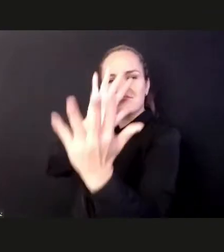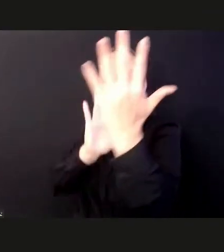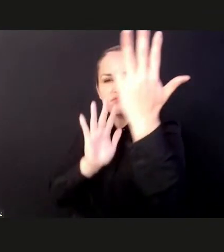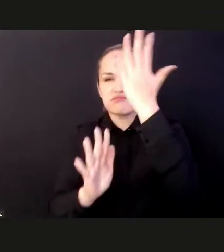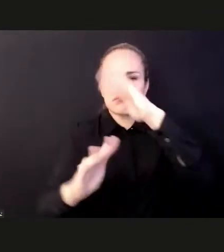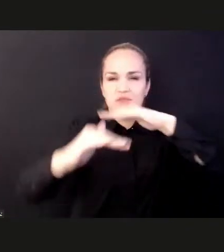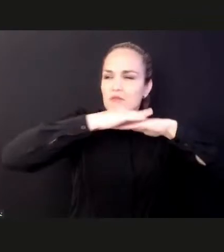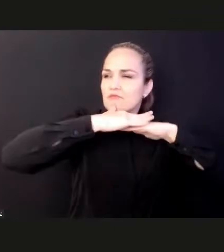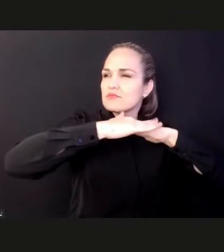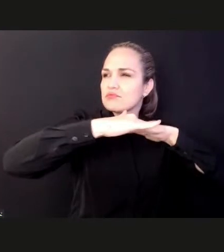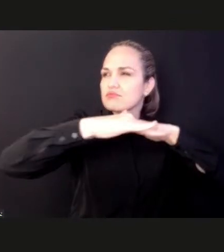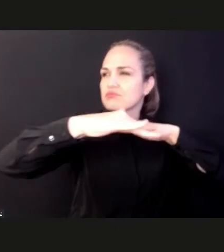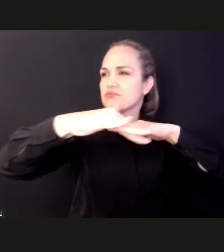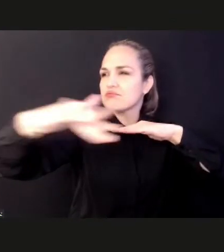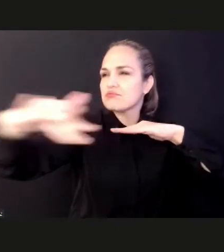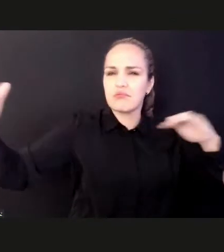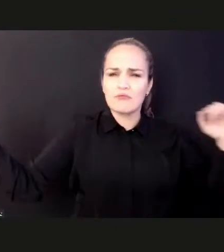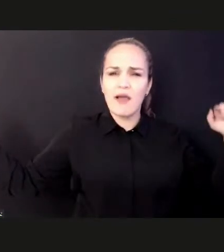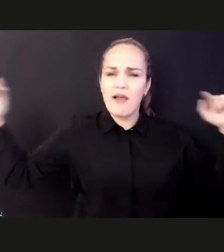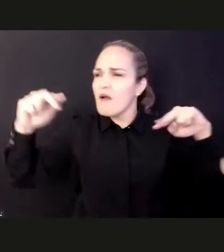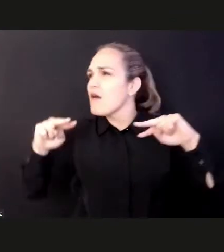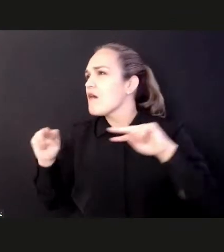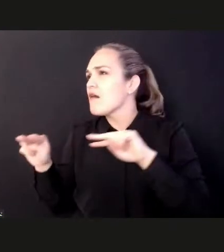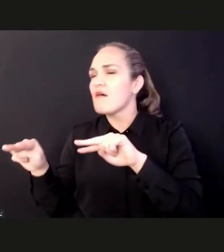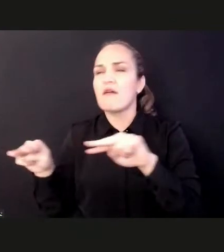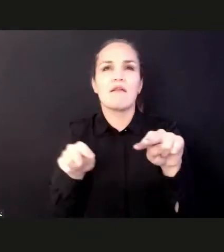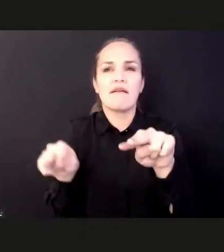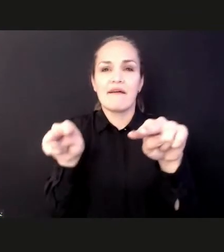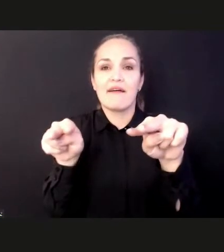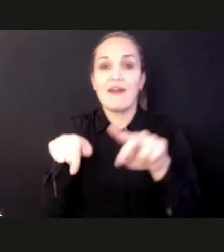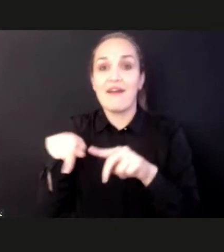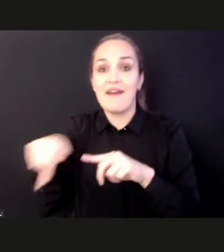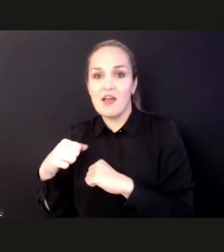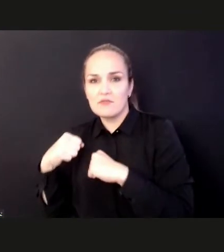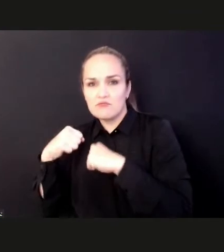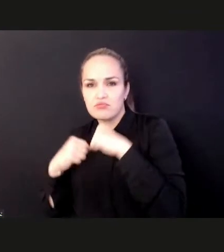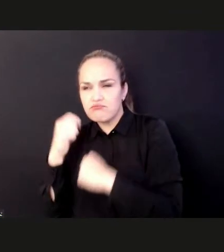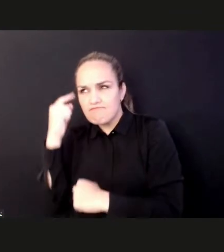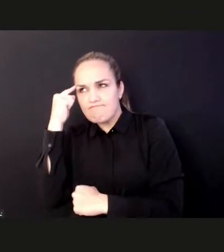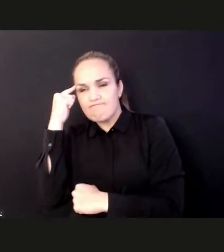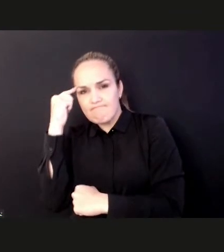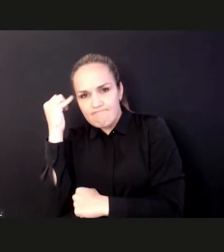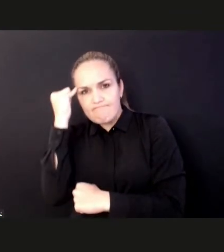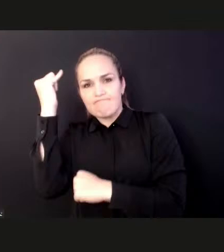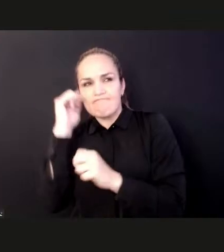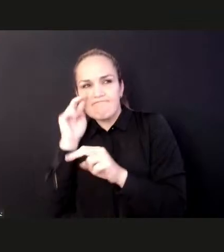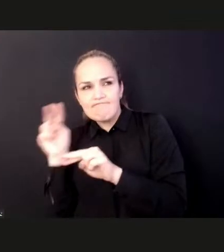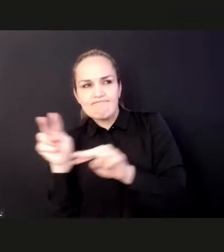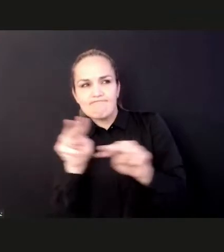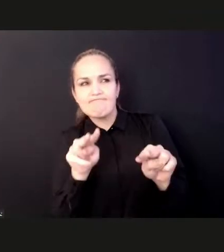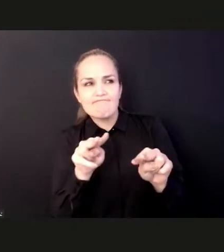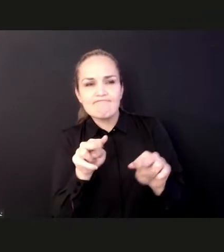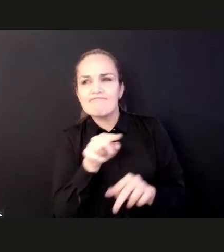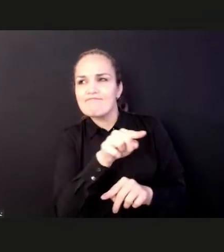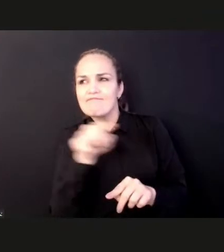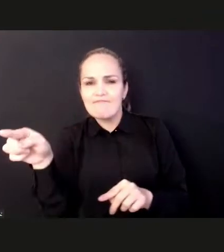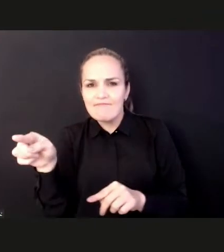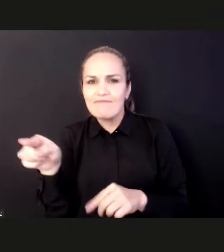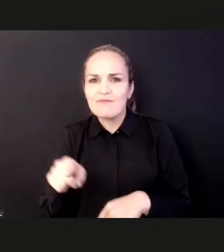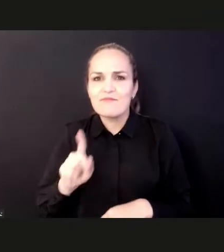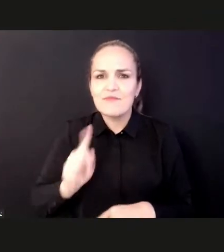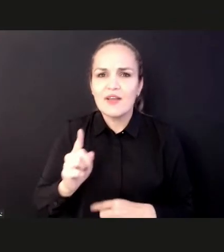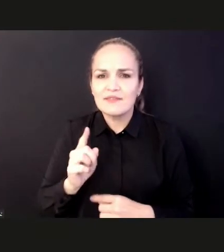developed as a result of the conservation efforts that are being undertaken, and they need to ensure that communities benefit as a result.